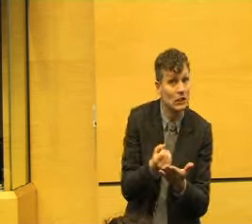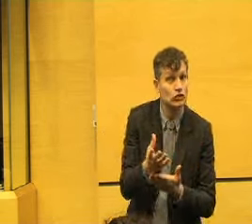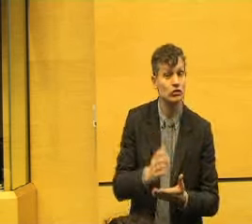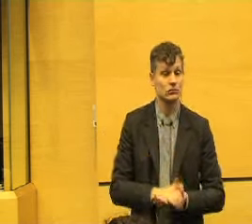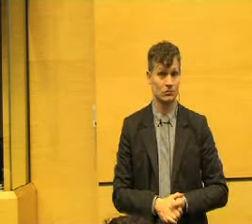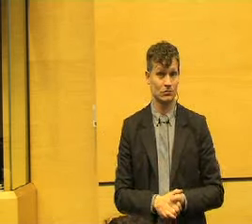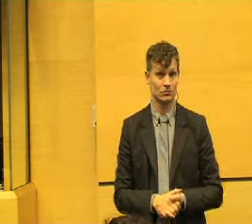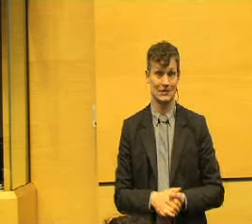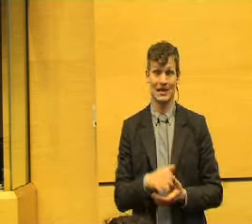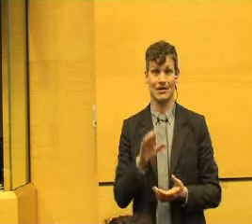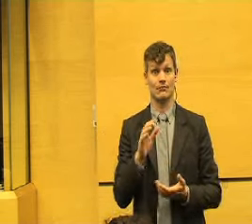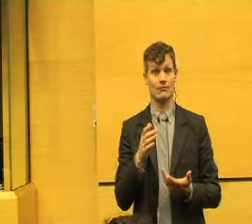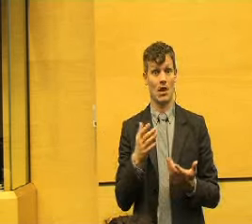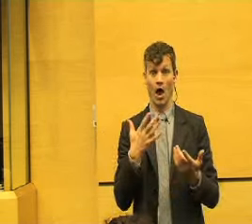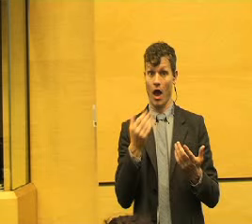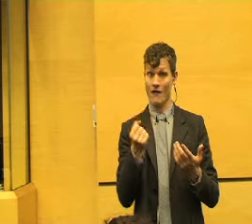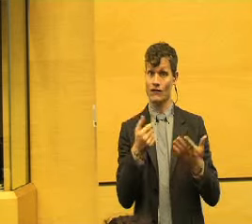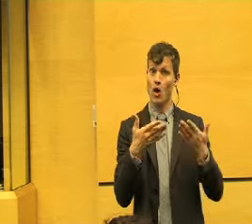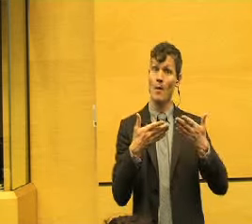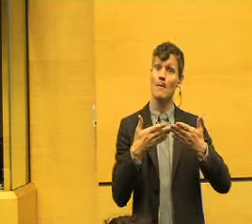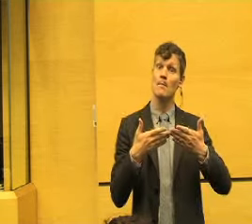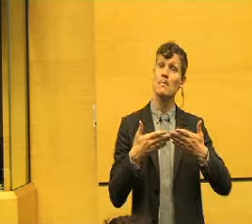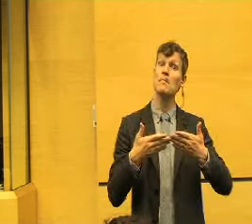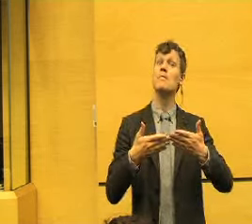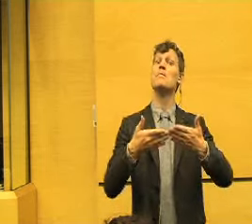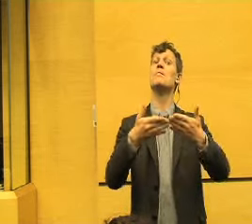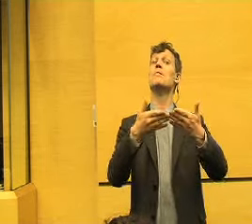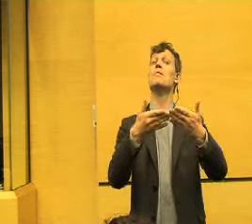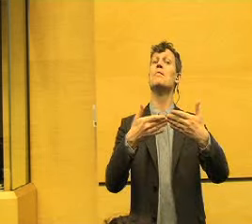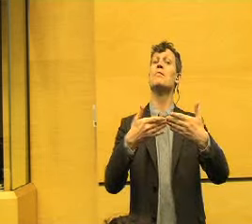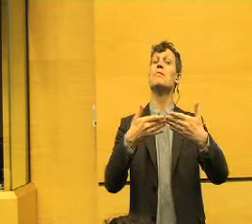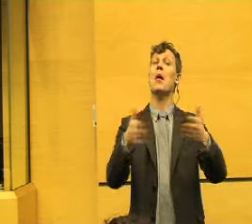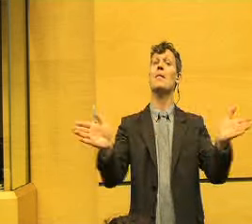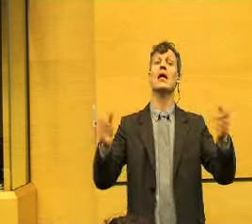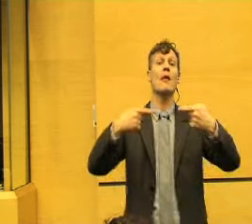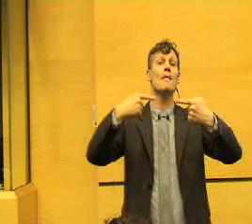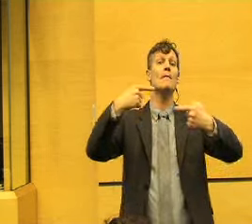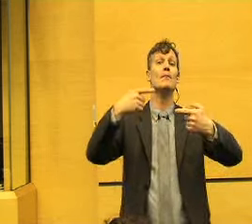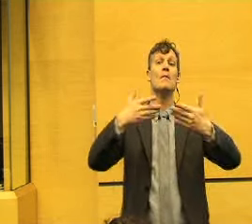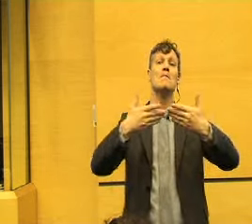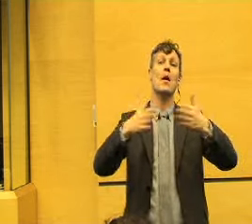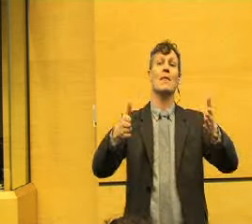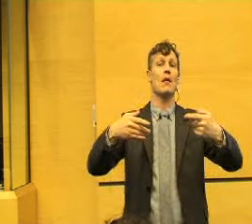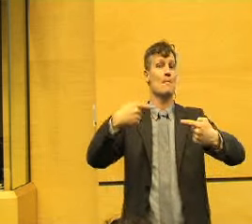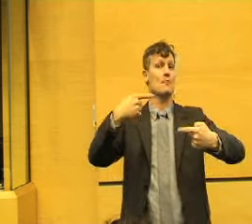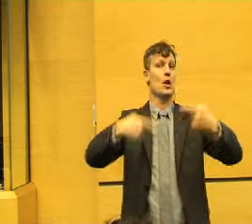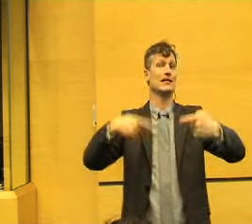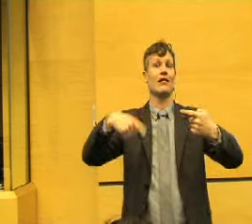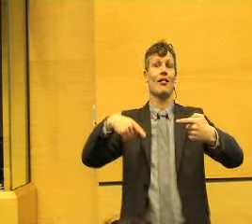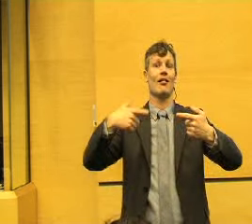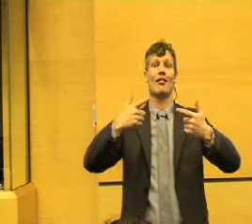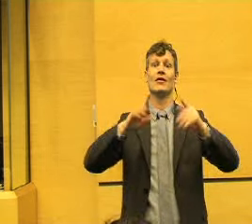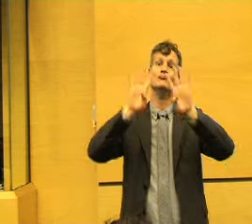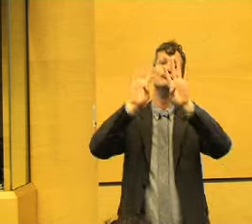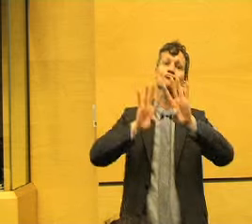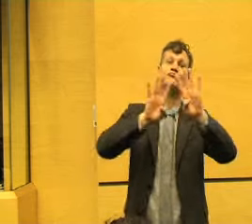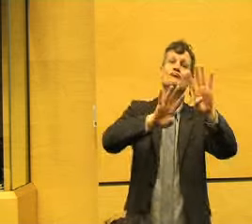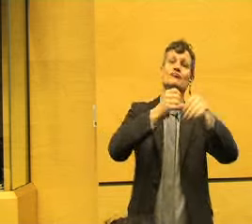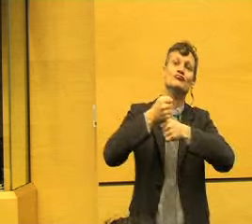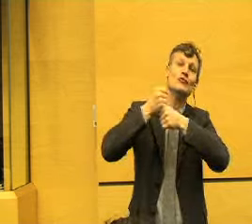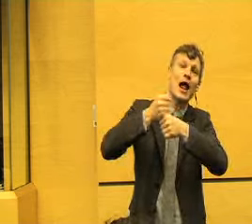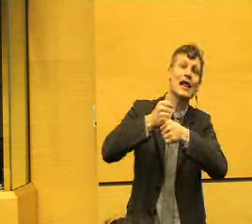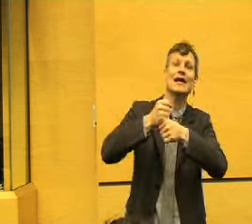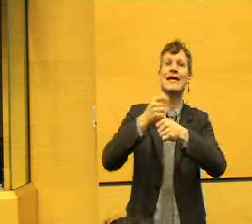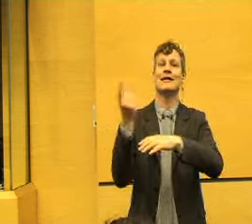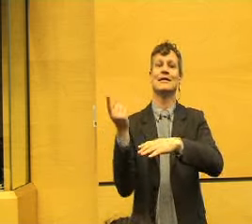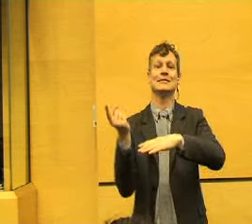sign language interpreter present at those political rallies or round tables or that type of events, and